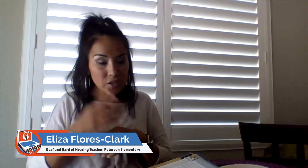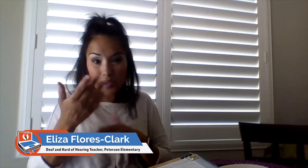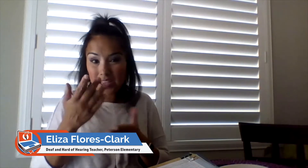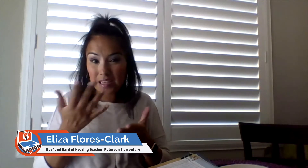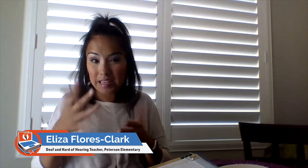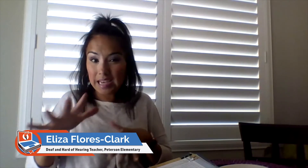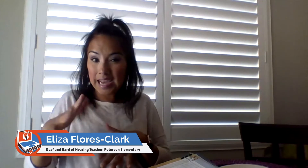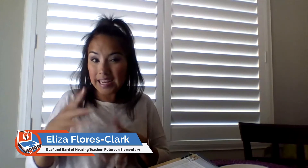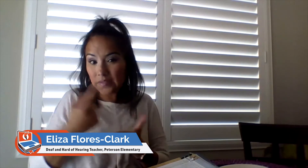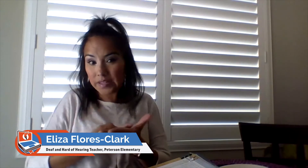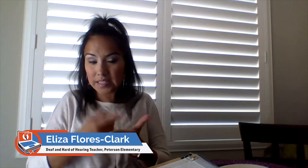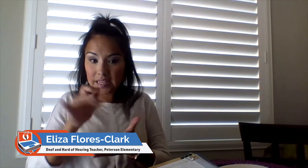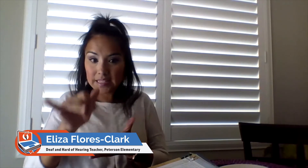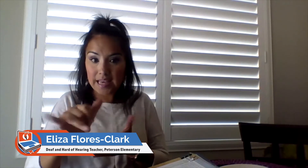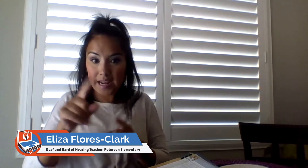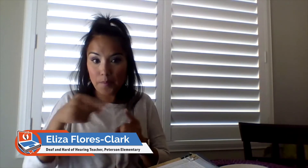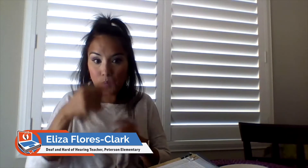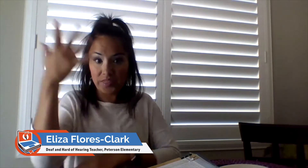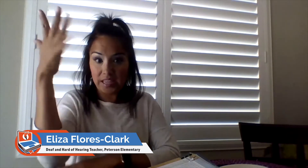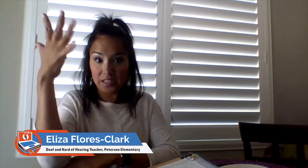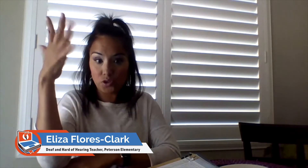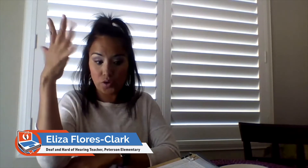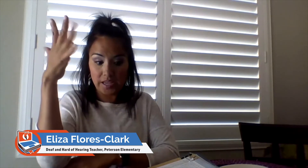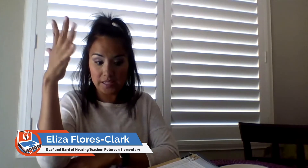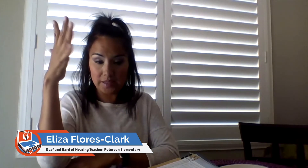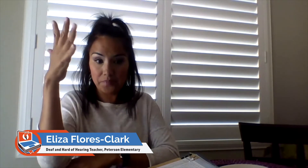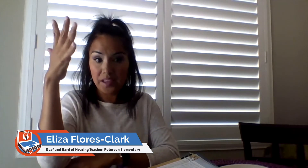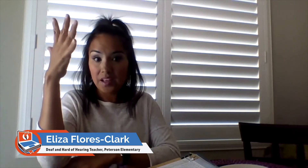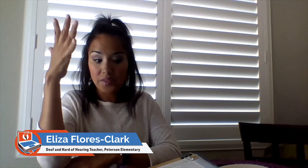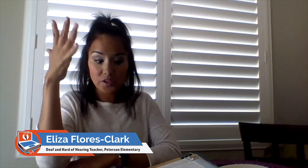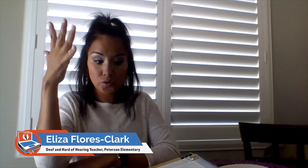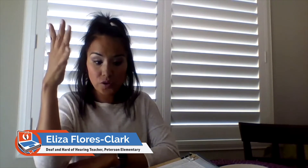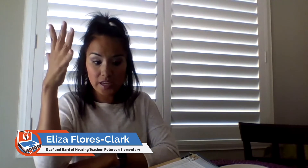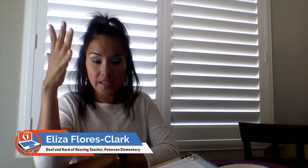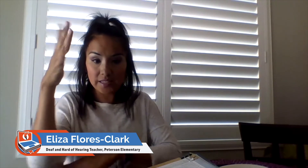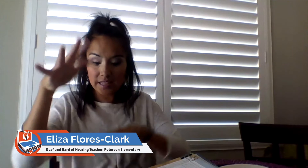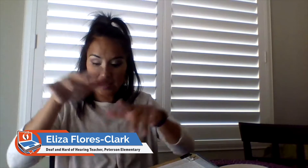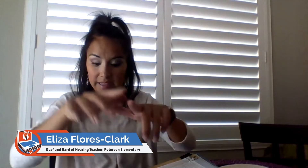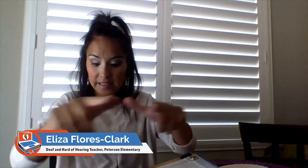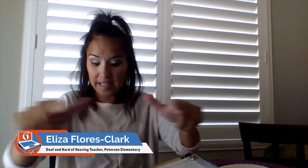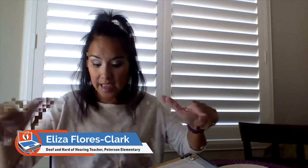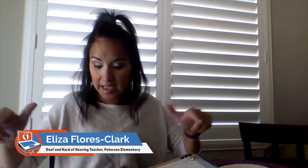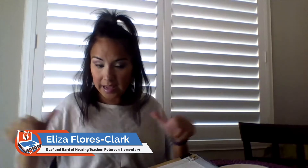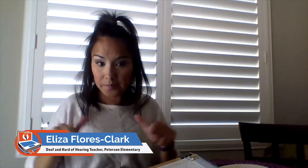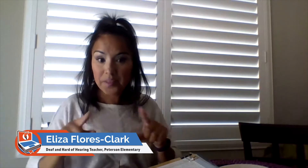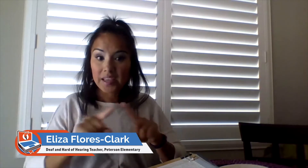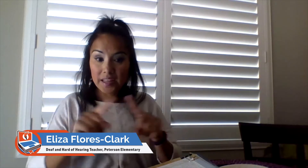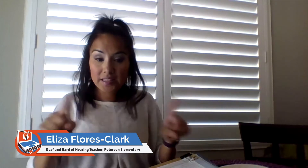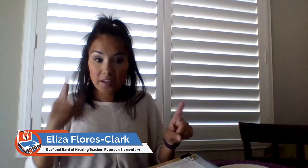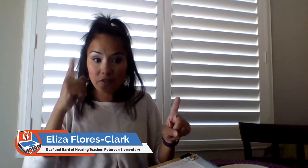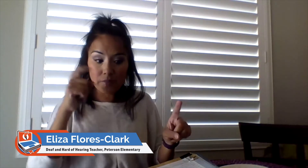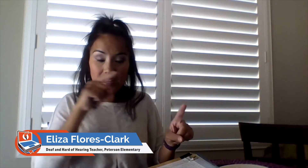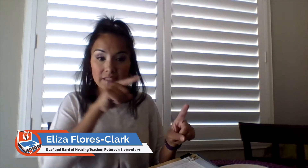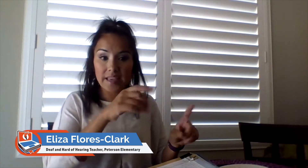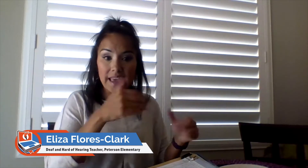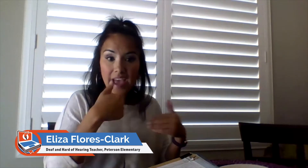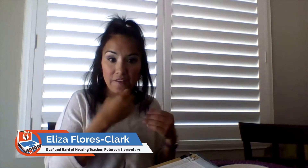we kind of like the trees, the land, because they have